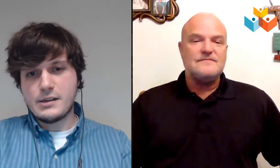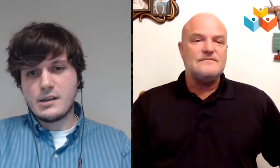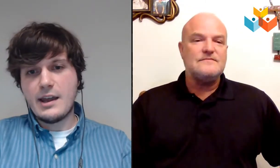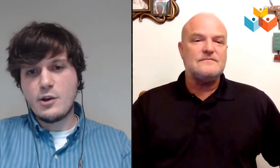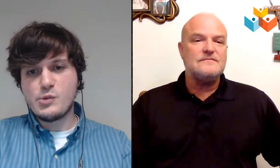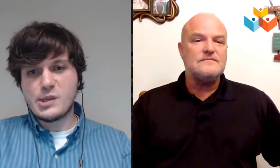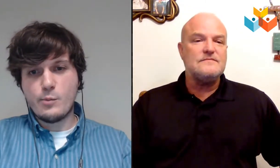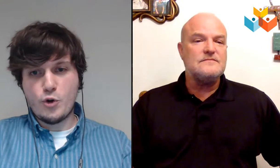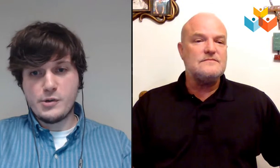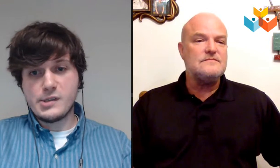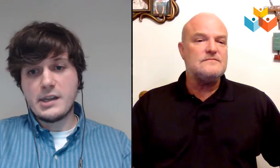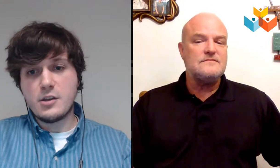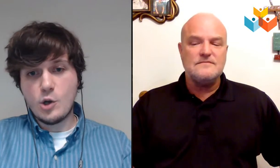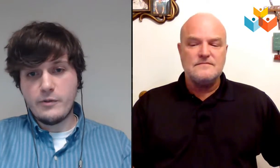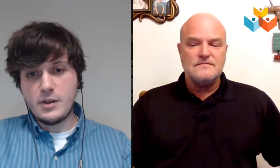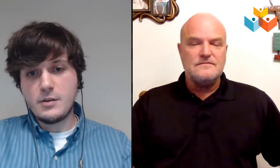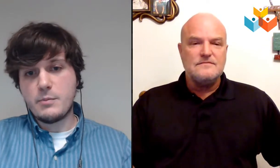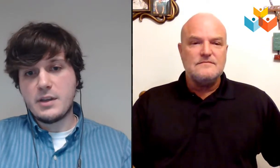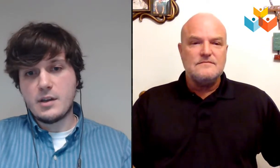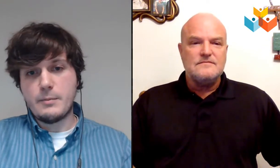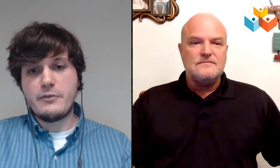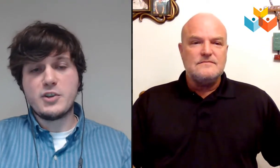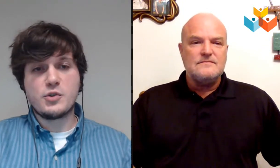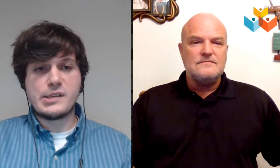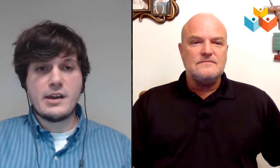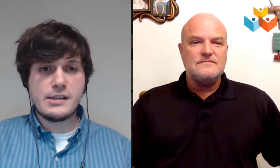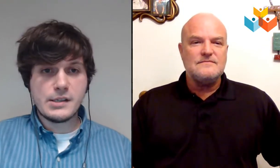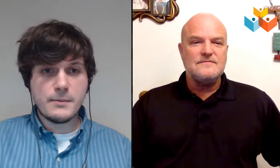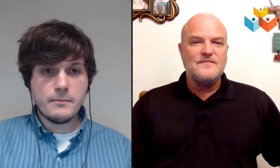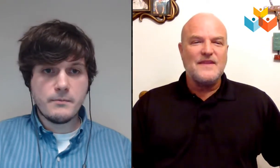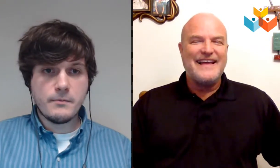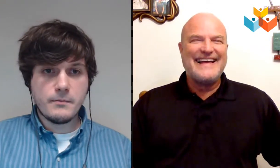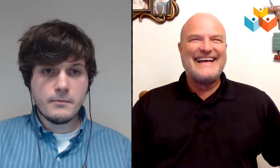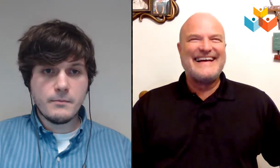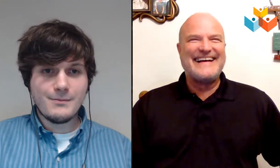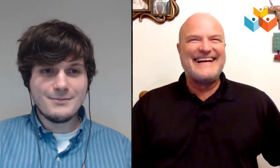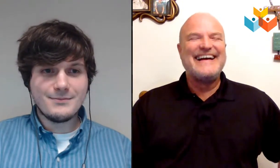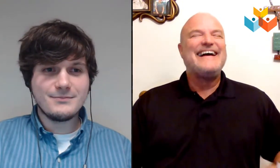Shannon asked, how do some words like COVID become official signs?